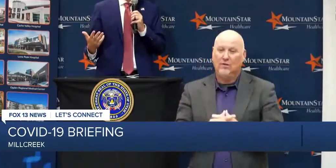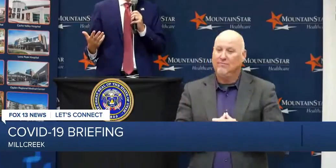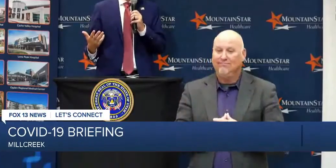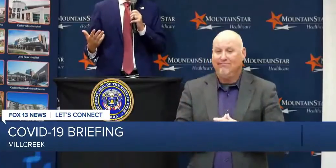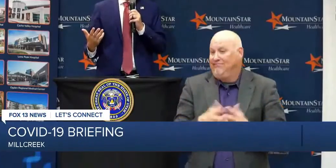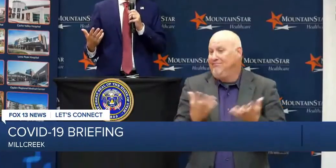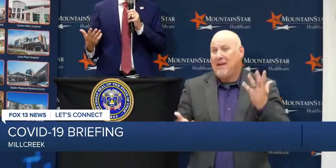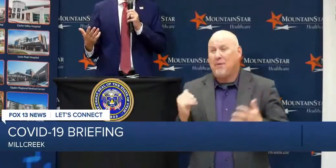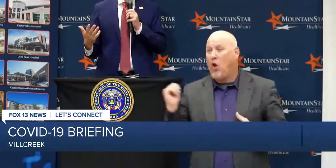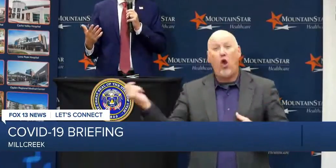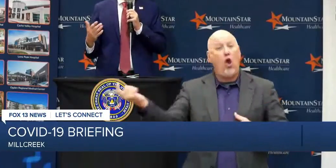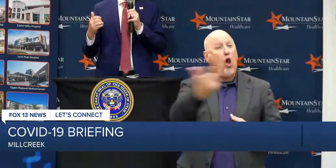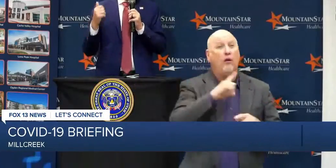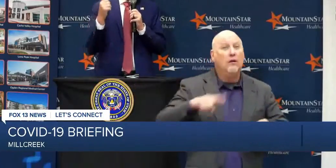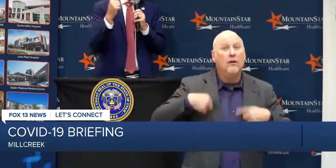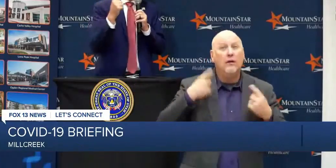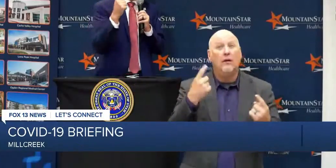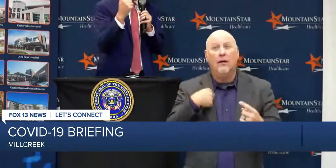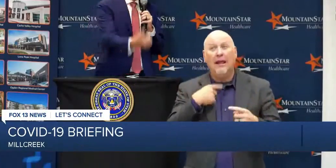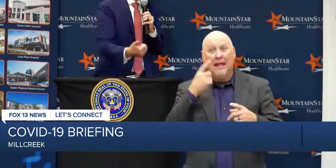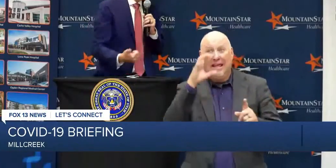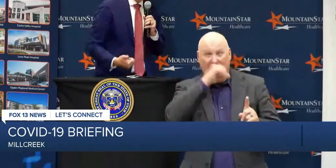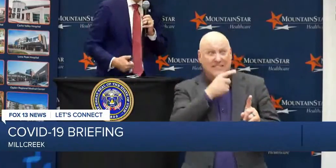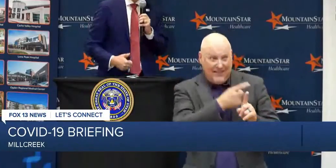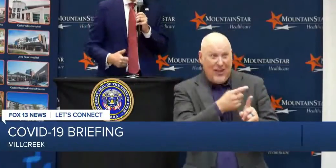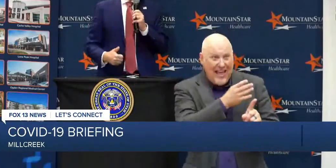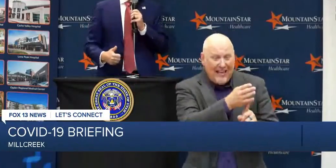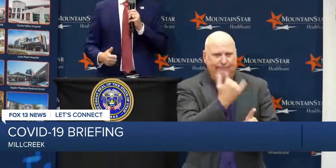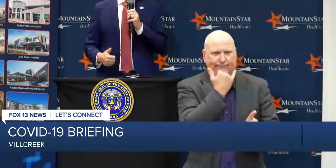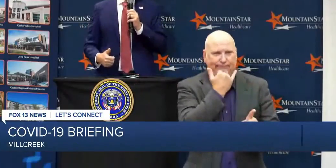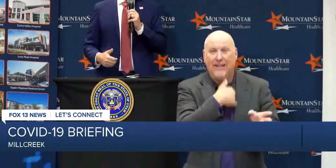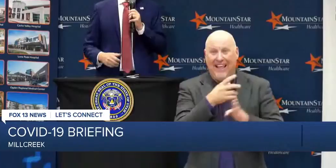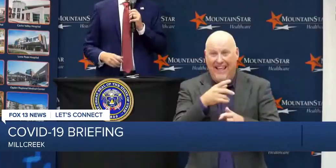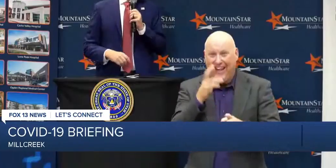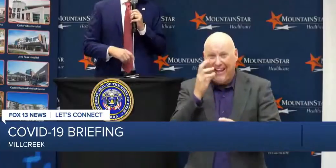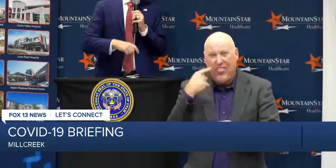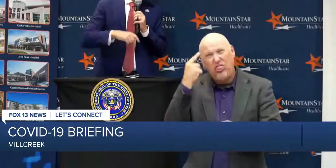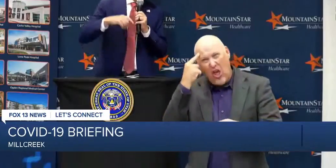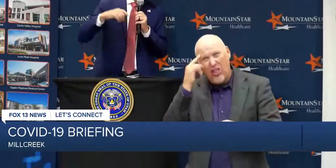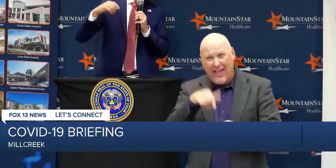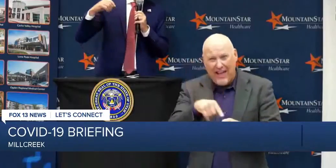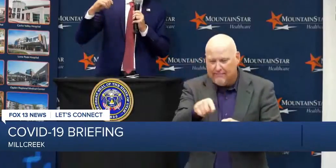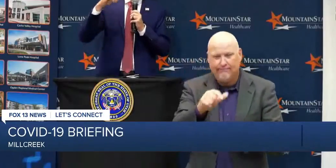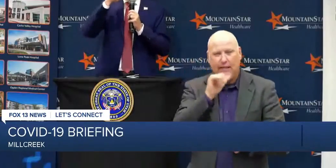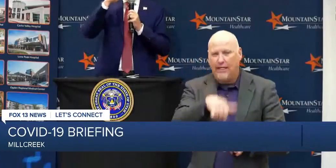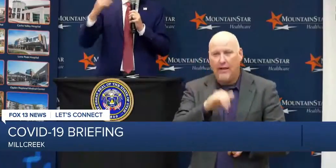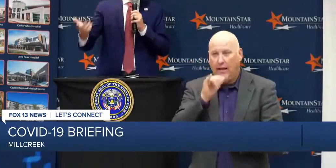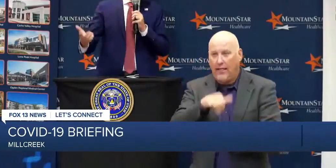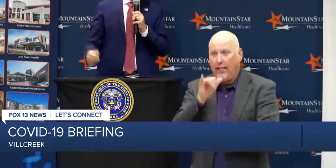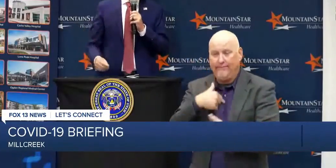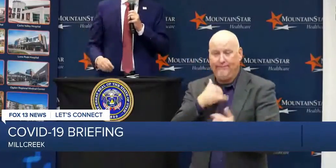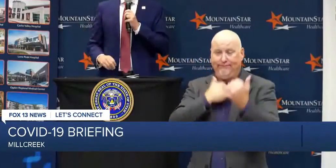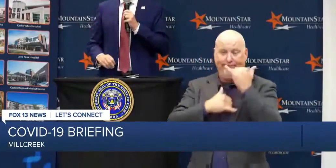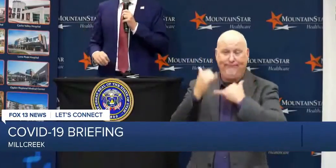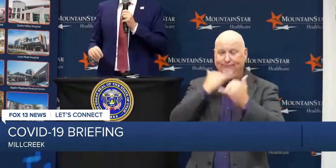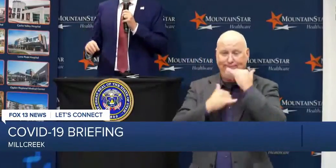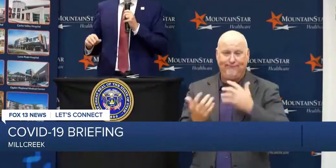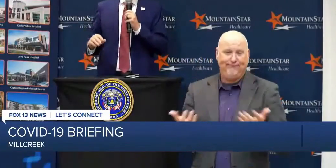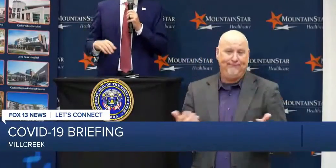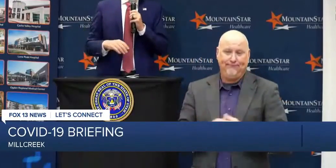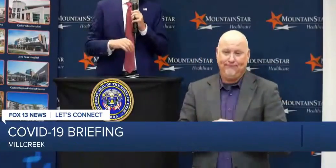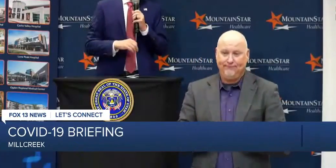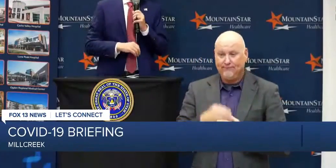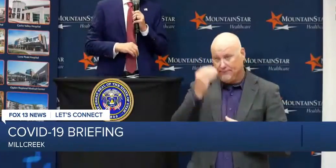Delta variant in the UK, we saw it in India,